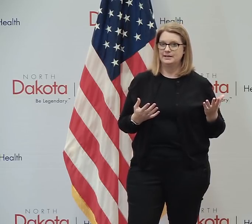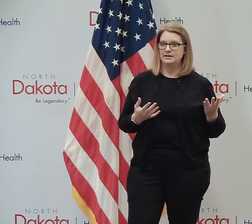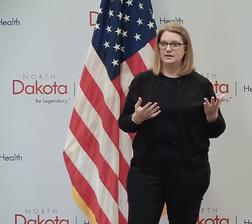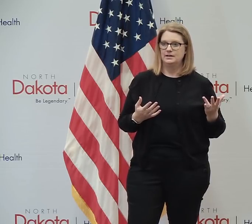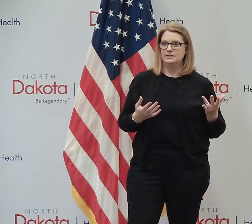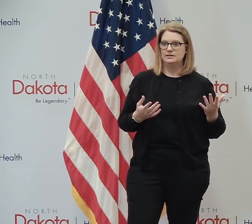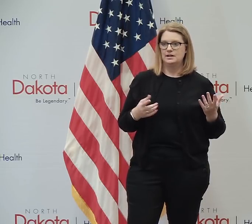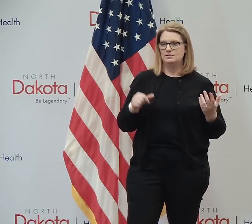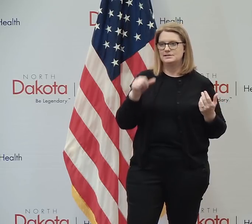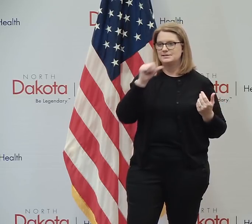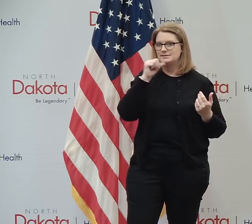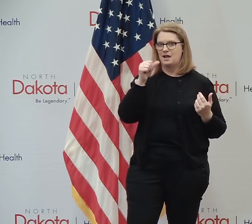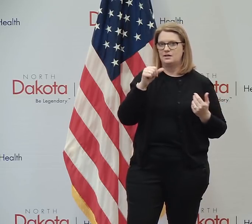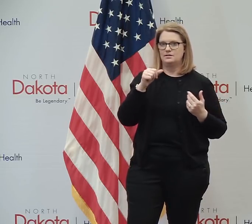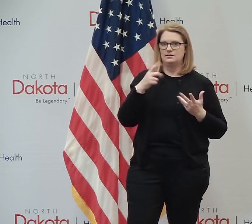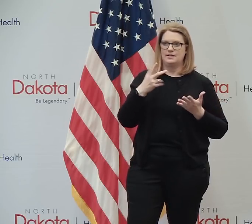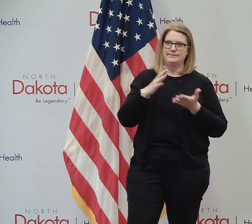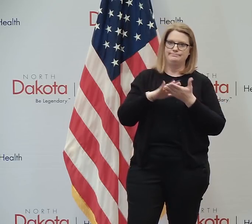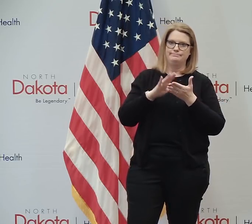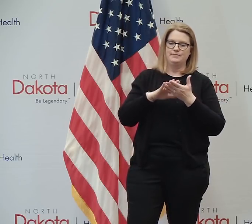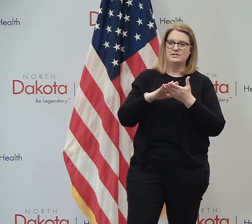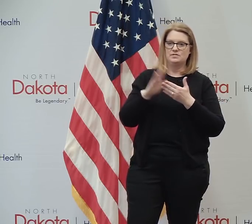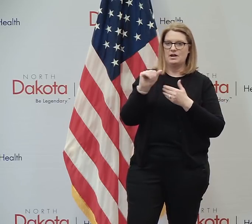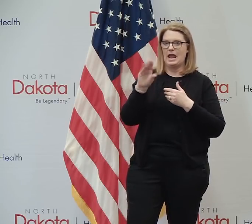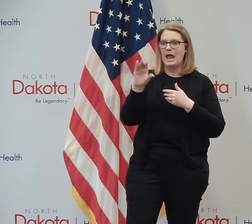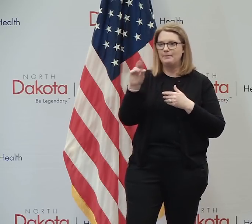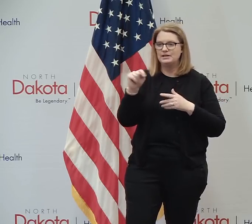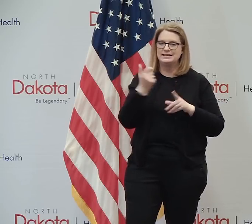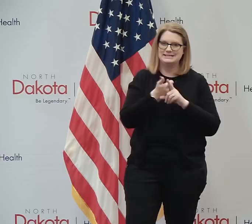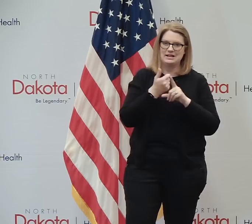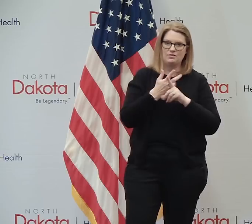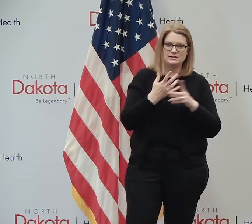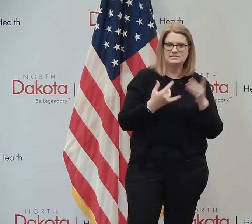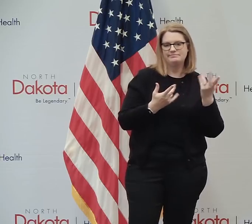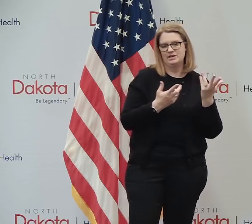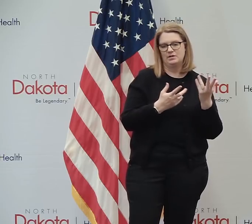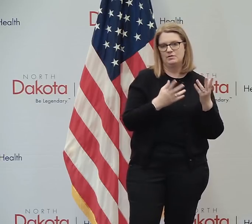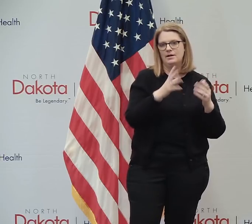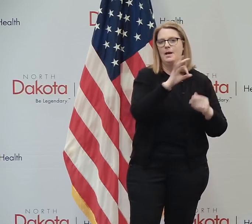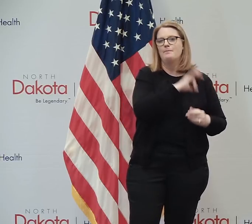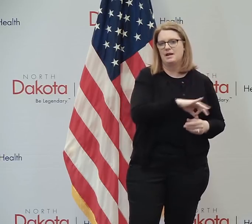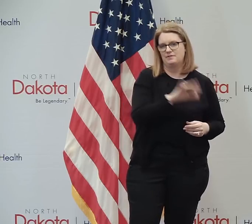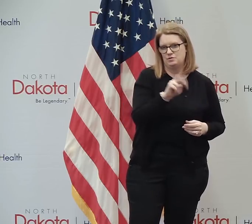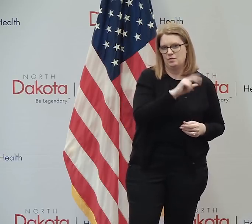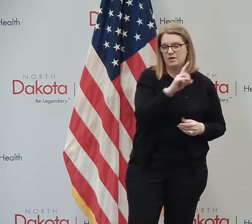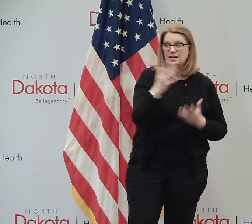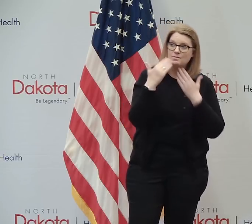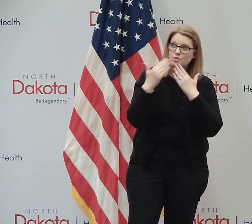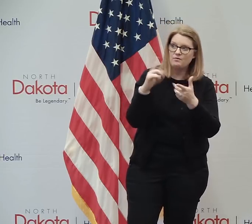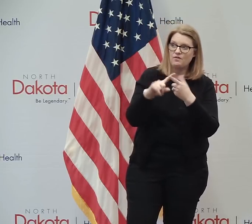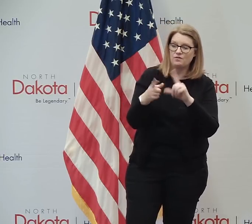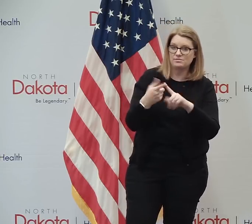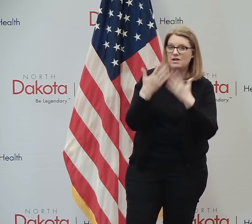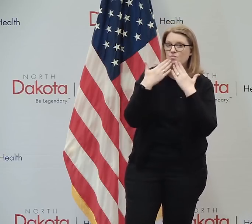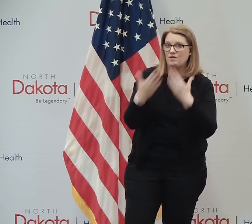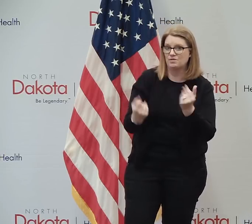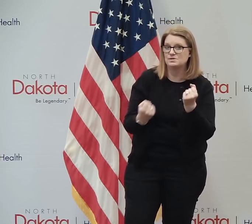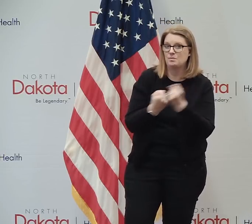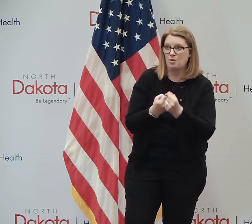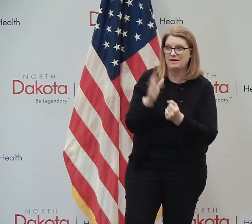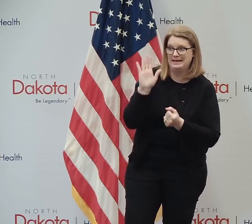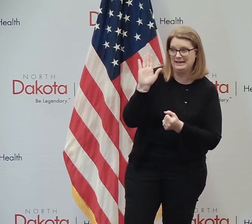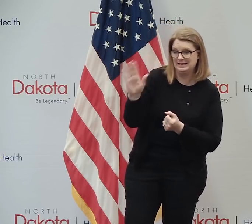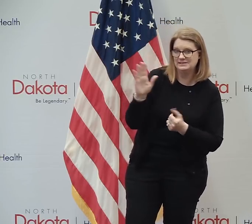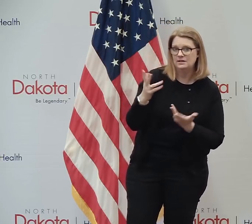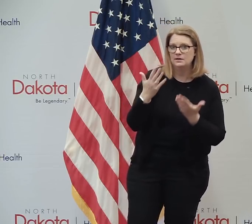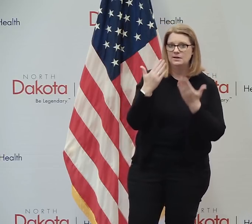that wasn't a plus for Abbott, that was a plus for the state of North Dakota. And so I'm grateful for his friendship, I'm grateful for his support, and I'm